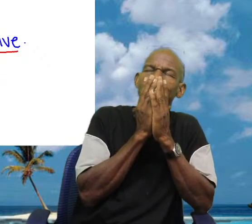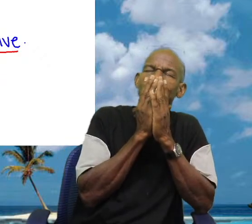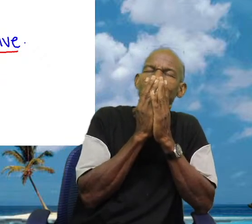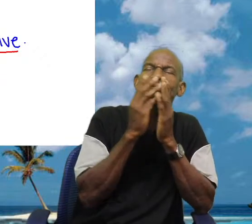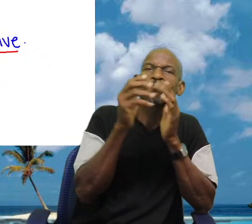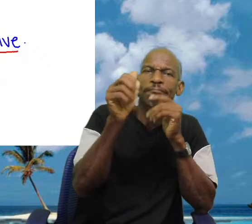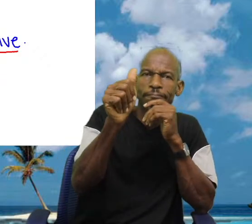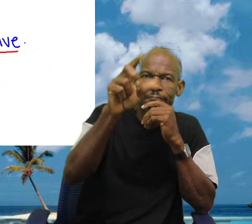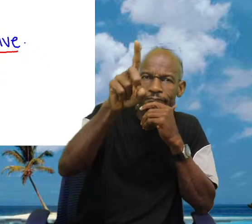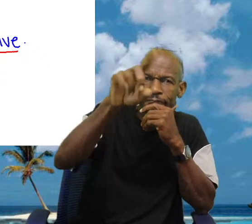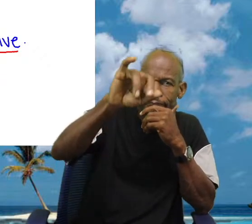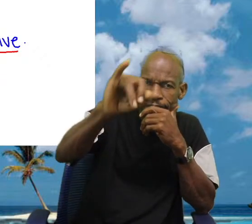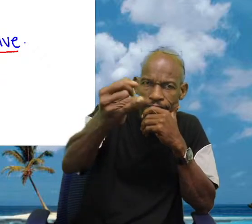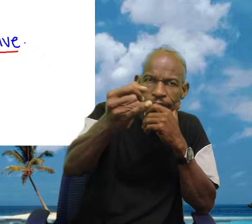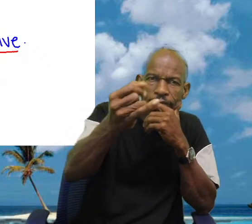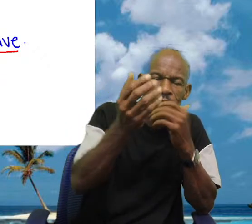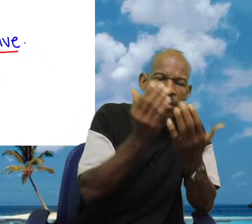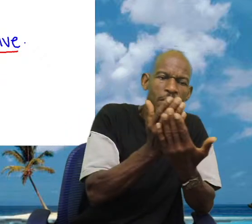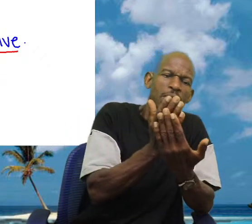after a noun.